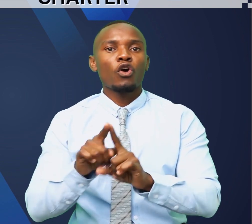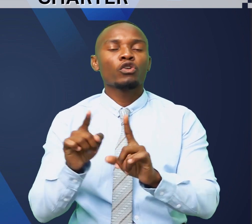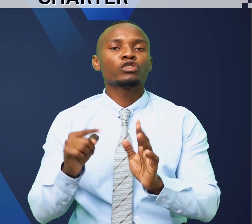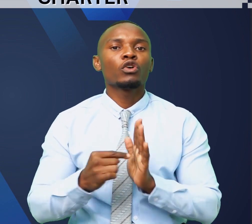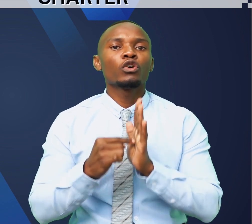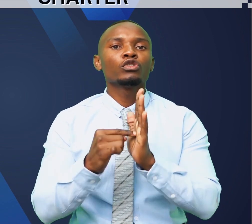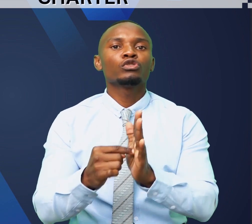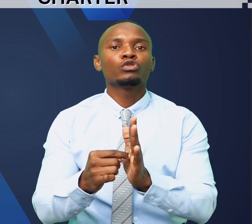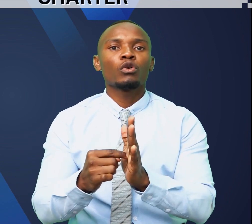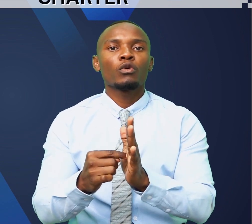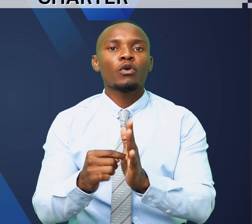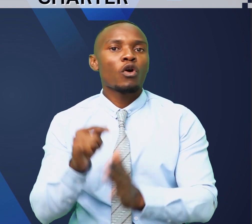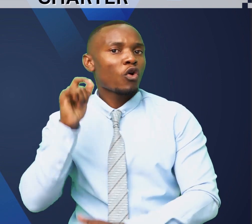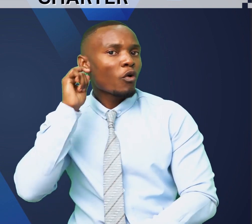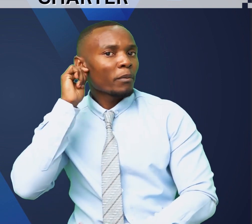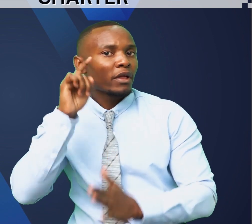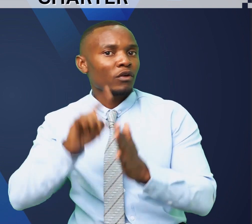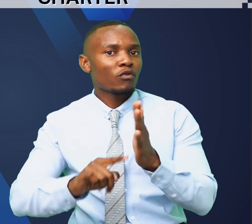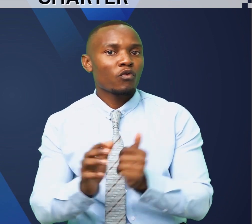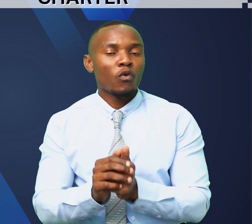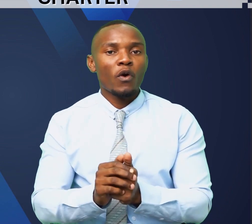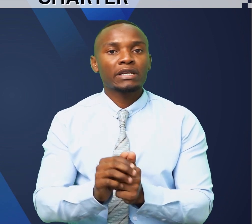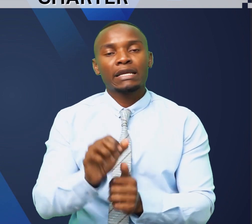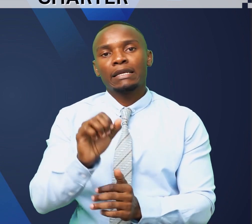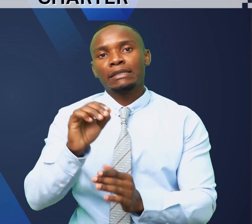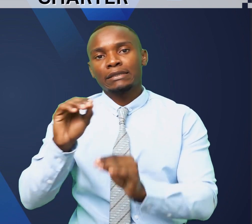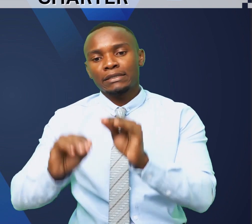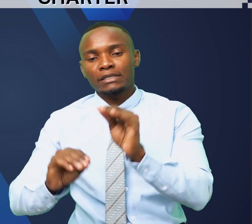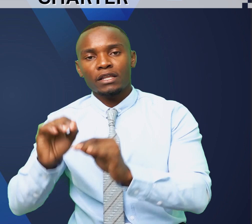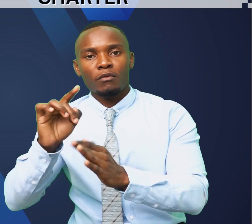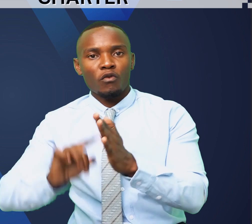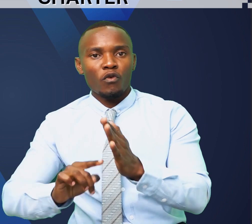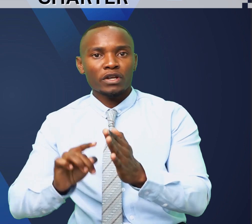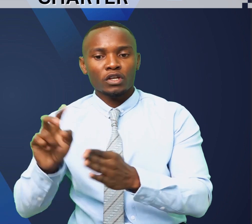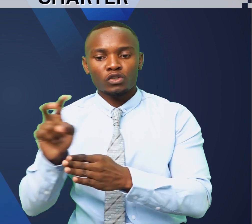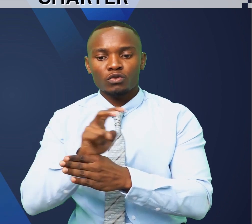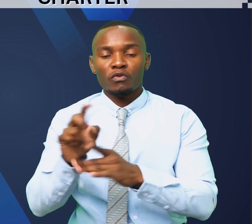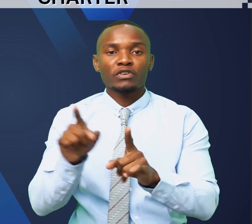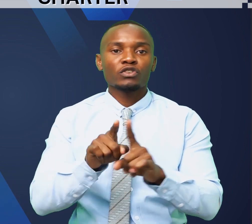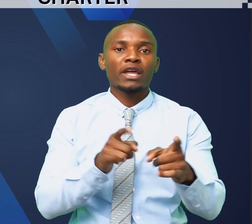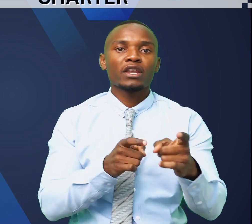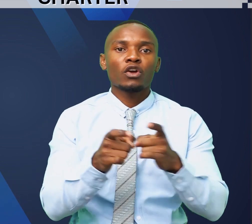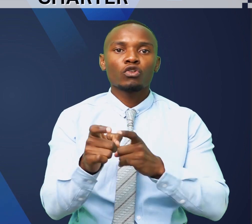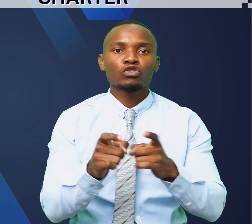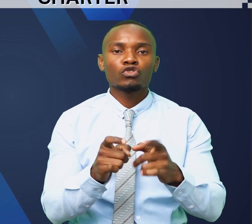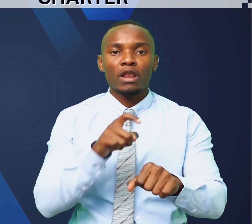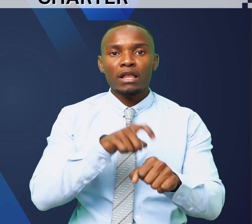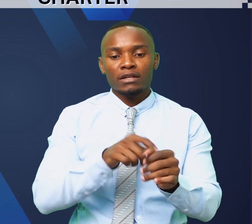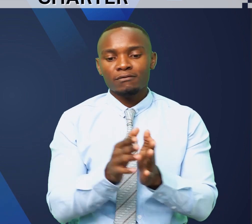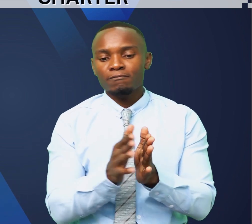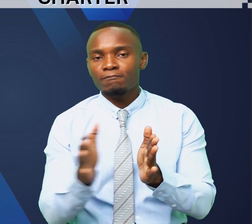demonstrate compliance with the signed scheme of supervision and control. Timeline 20